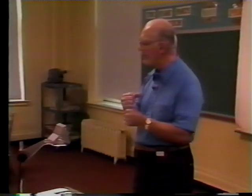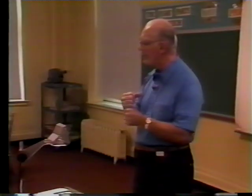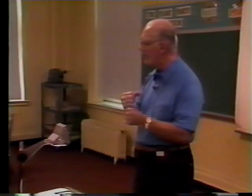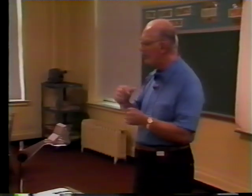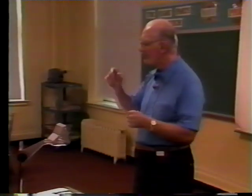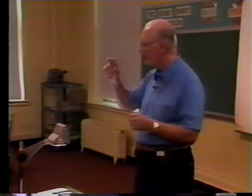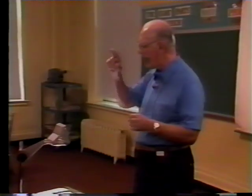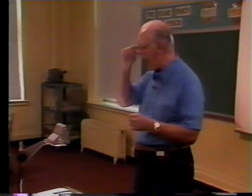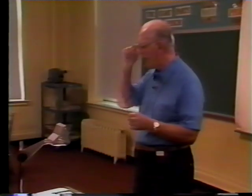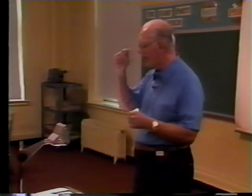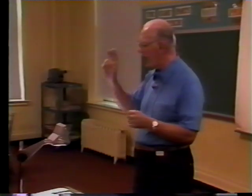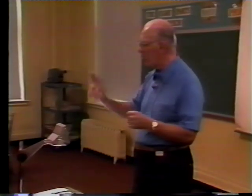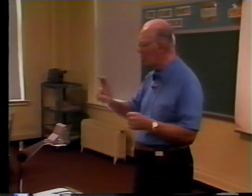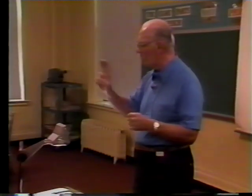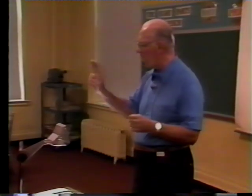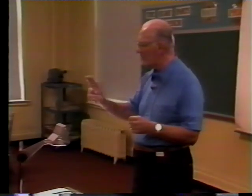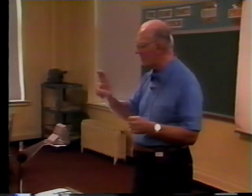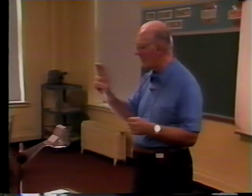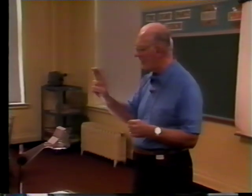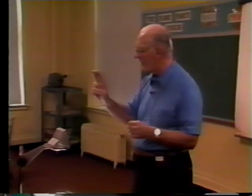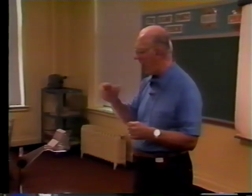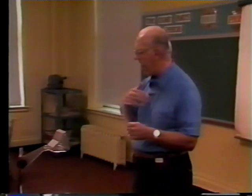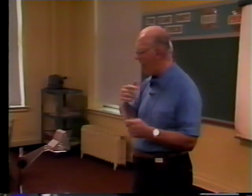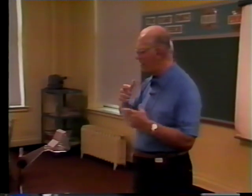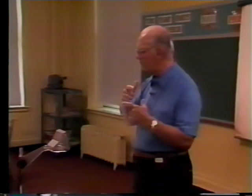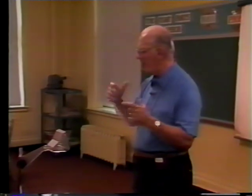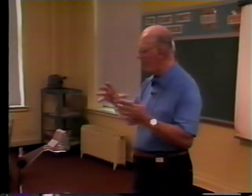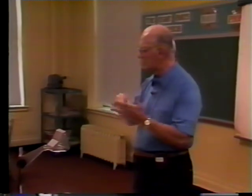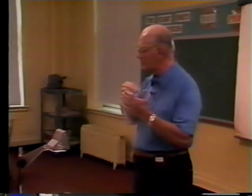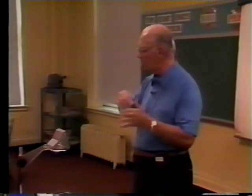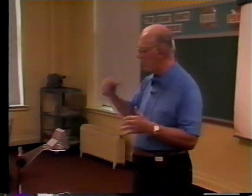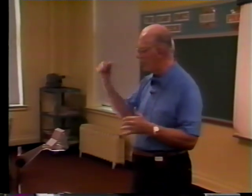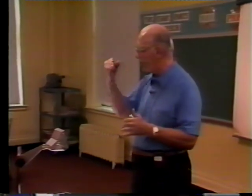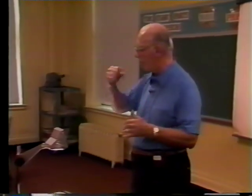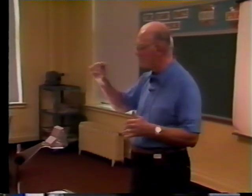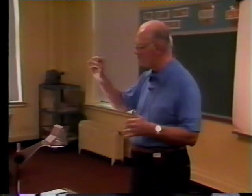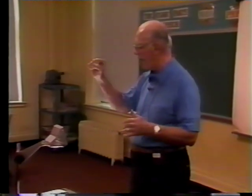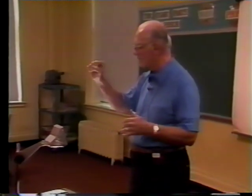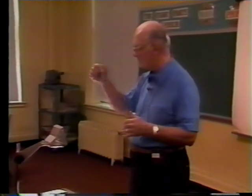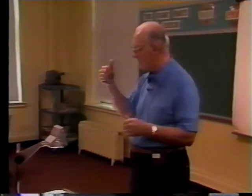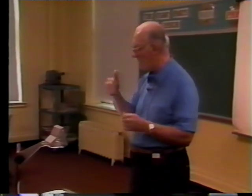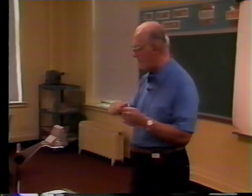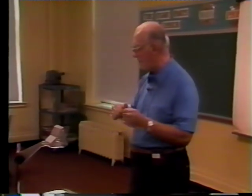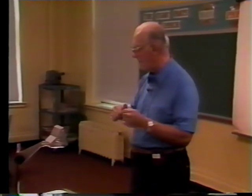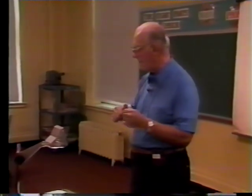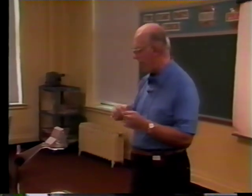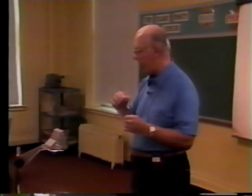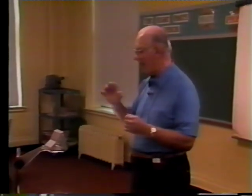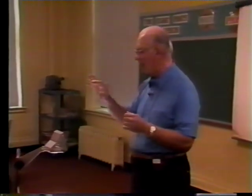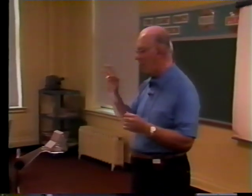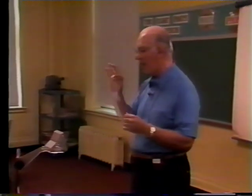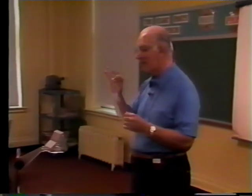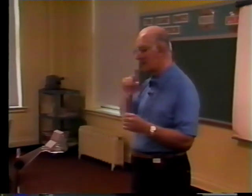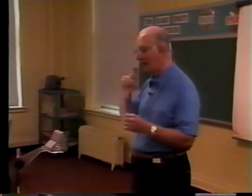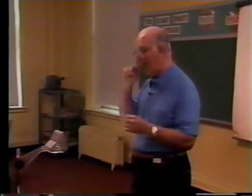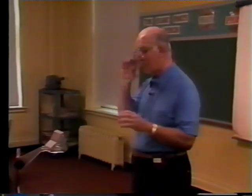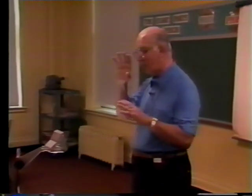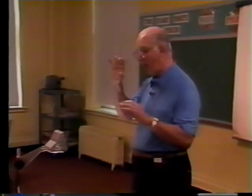Last Gallaudet University had a big student demonstration, remember? And they picked a deaf